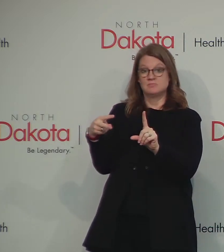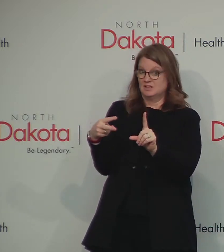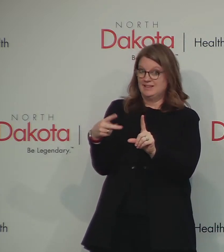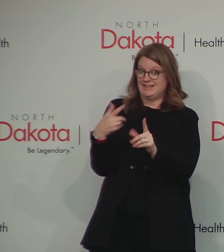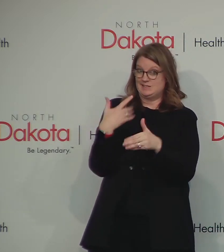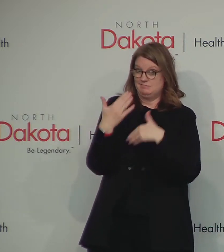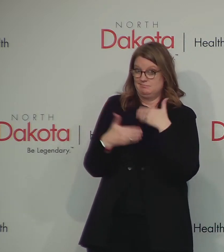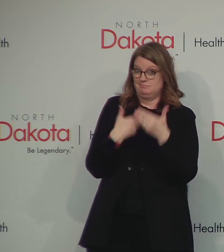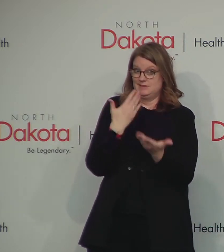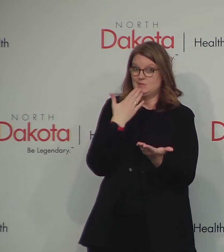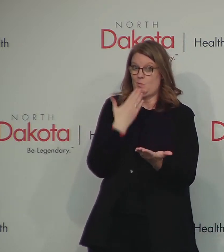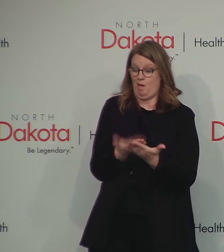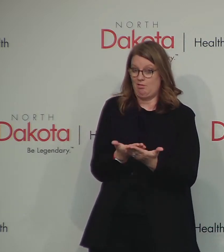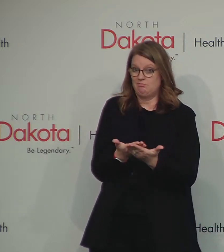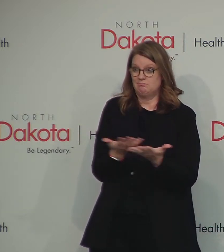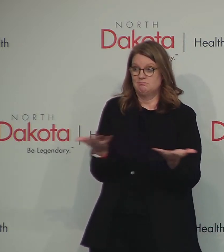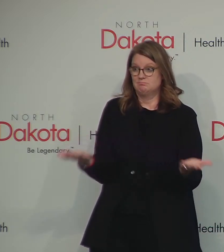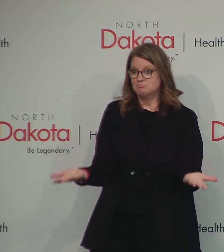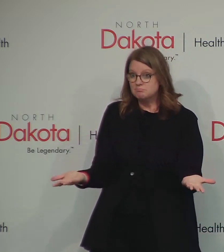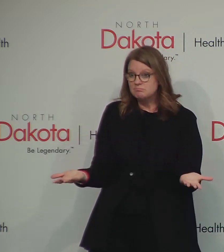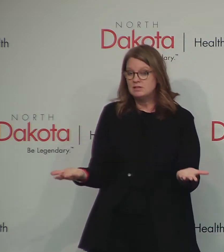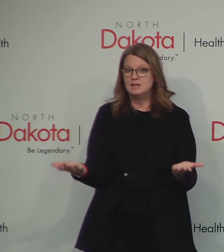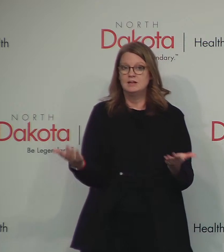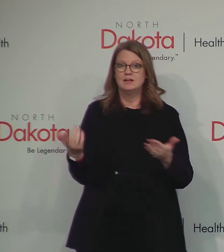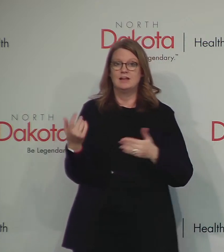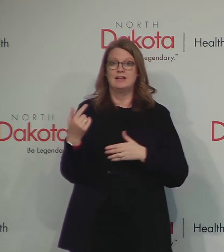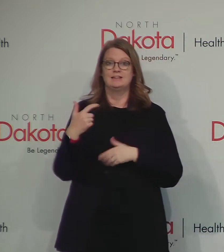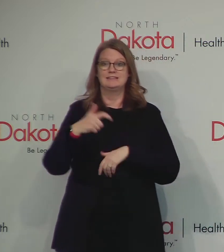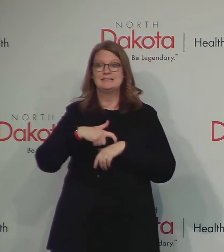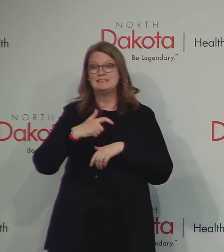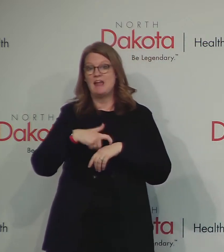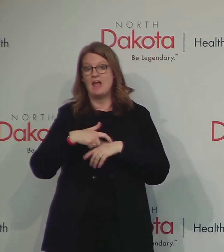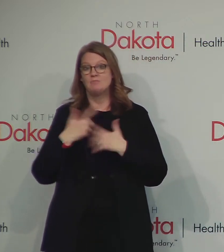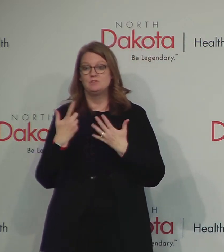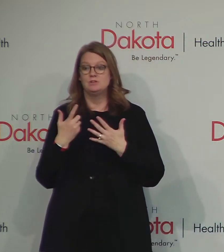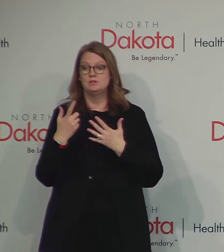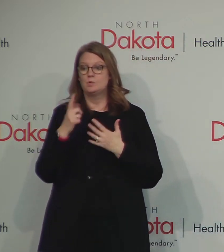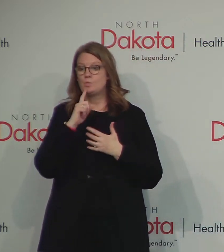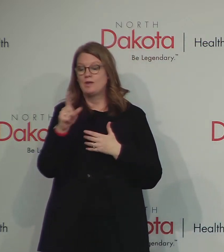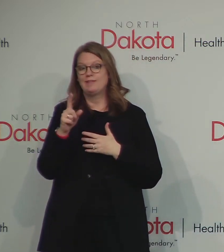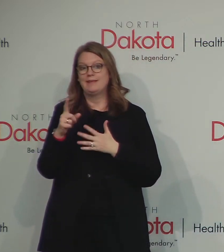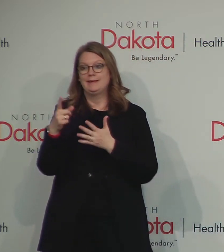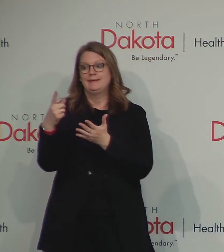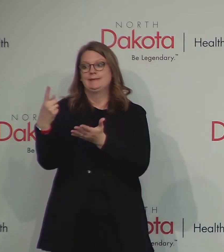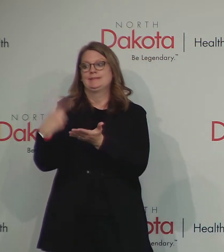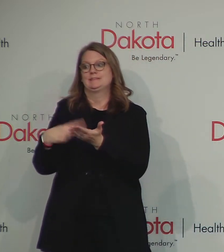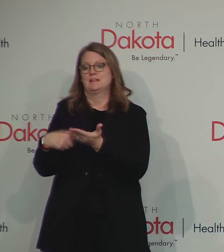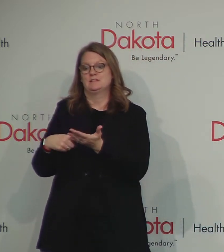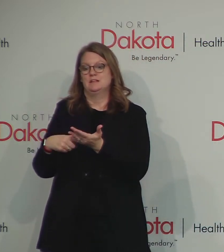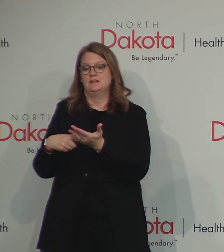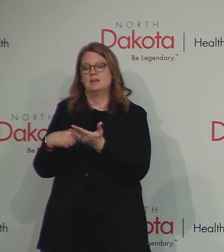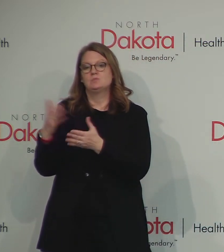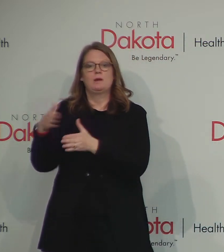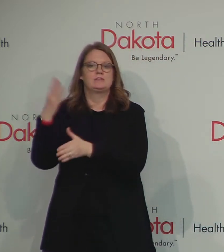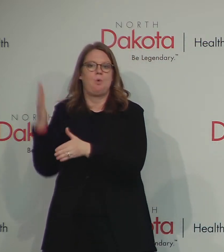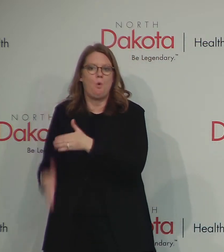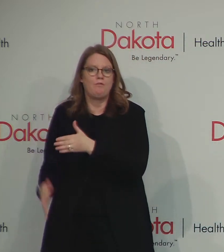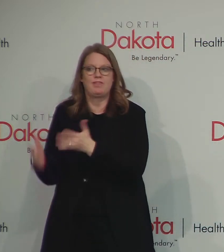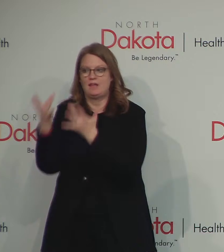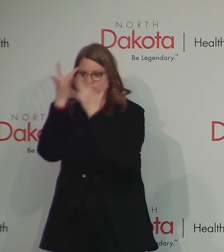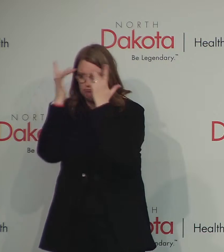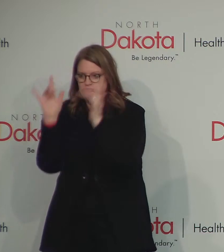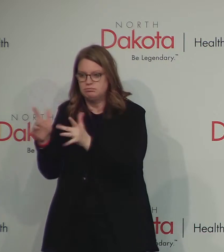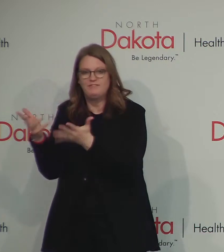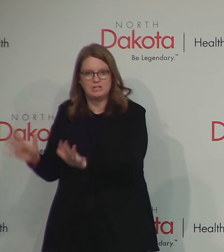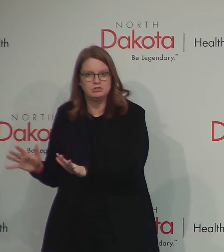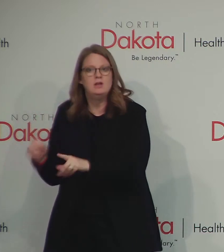well, and that the time to do Monday morning quarterbacking would be after this emergency is over, not while it's still on. And while we're in a great spot